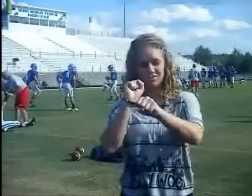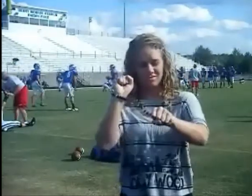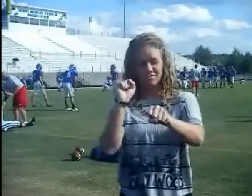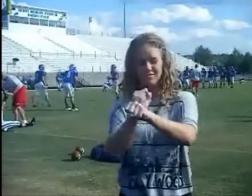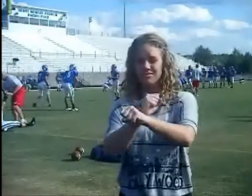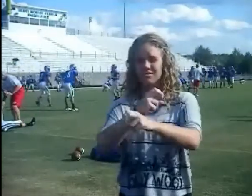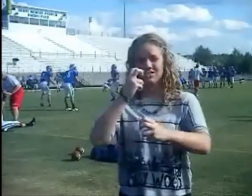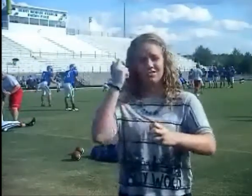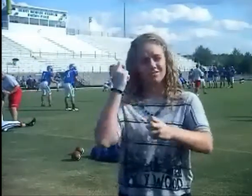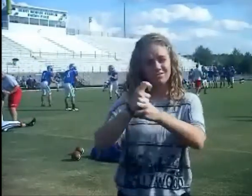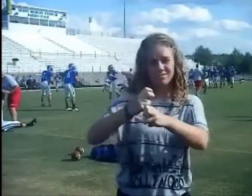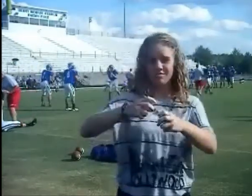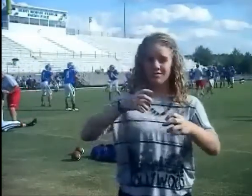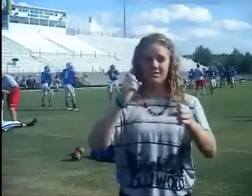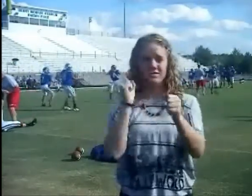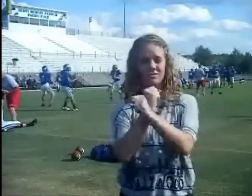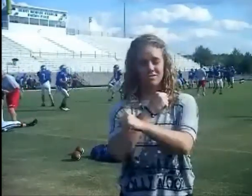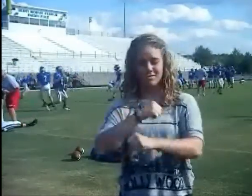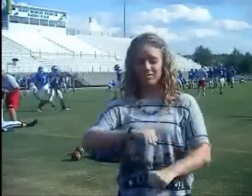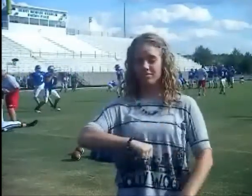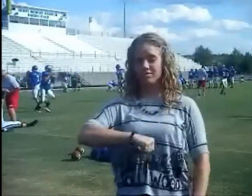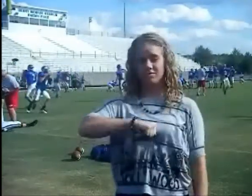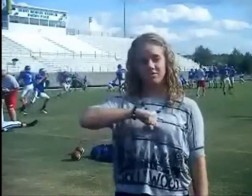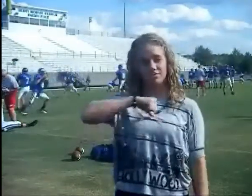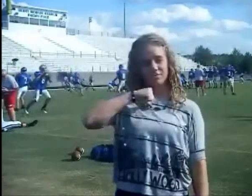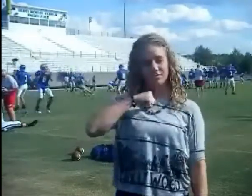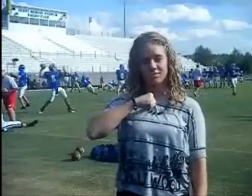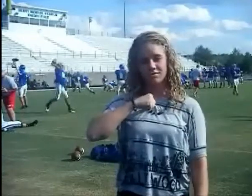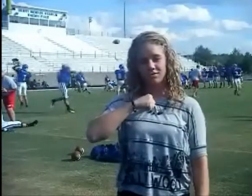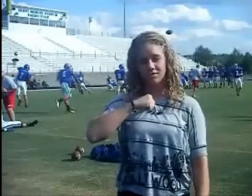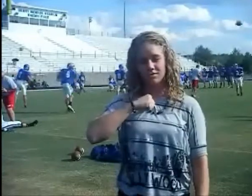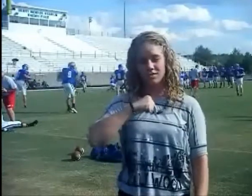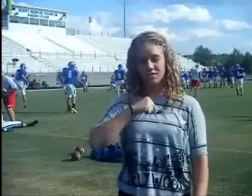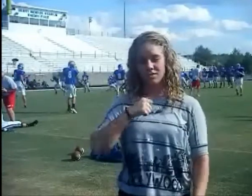Took every ounce of heart and sweat and blood